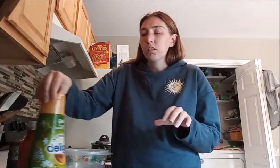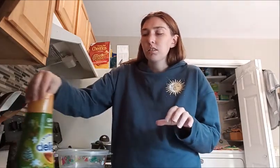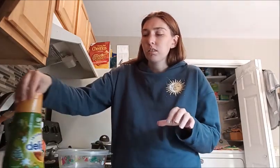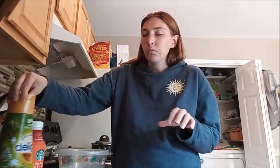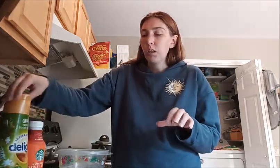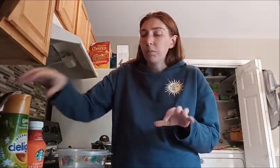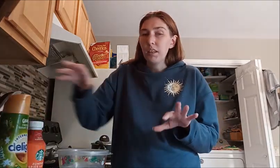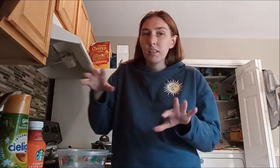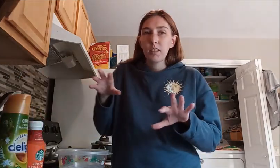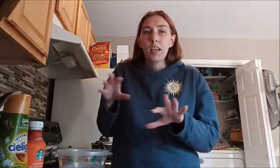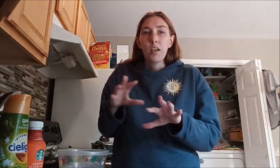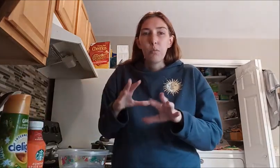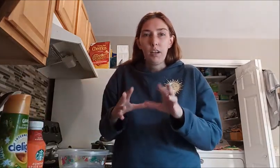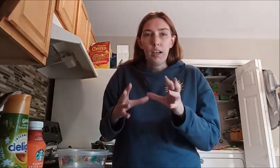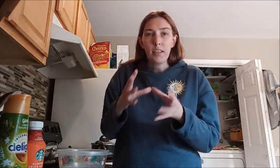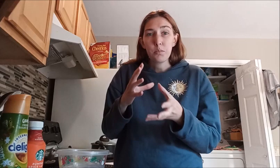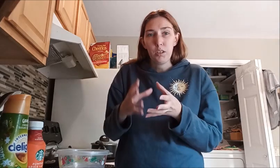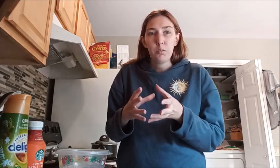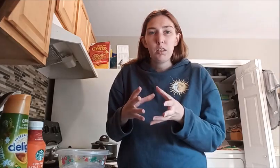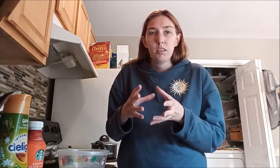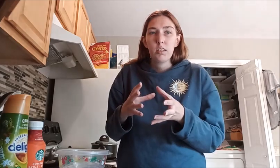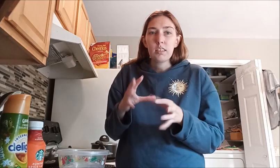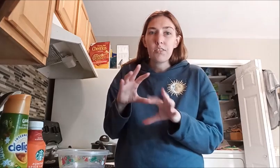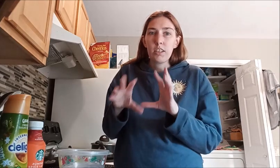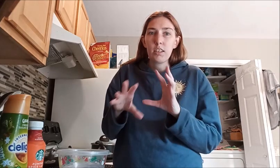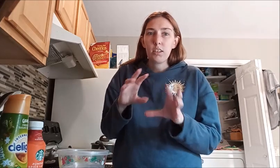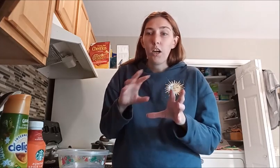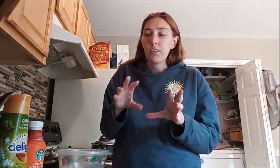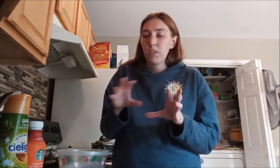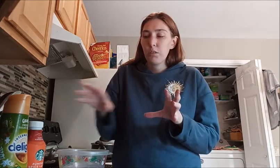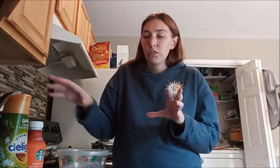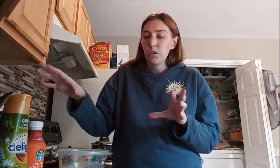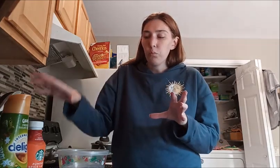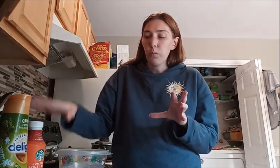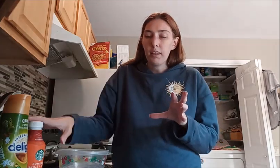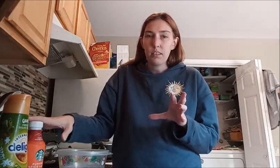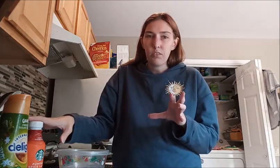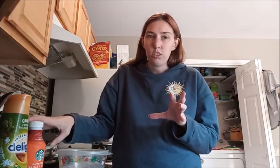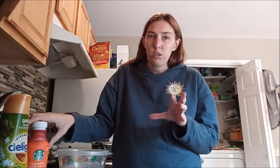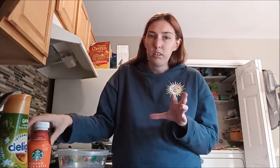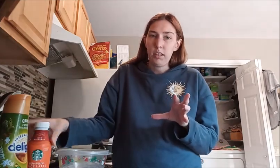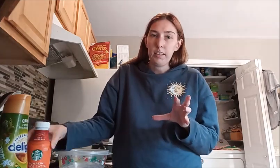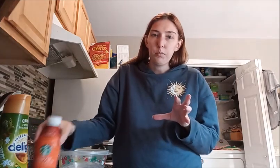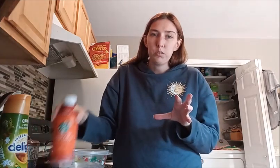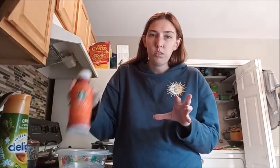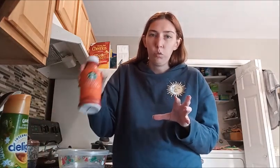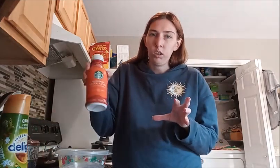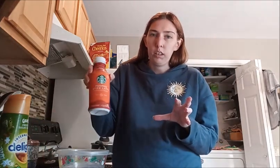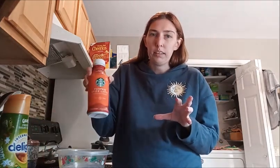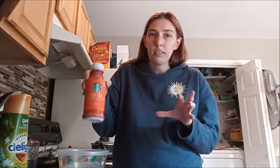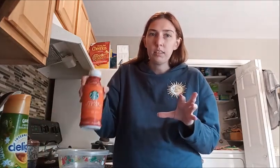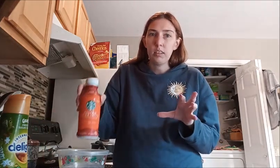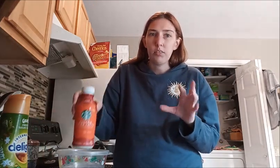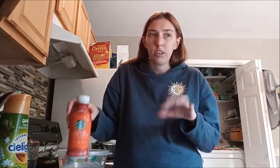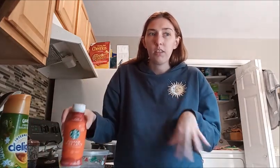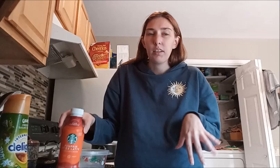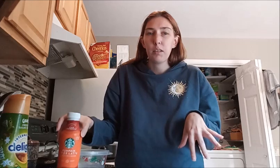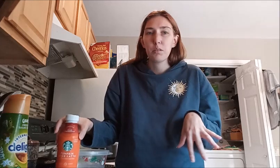this quite a bit, where I experiment different coffee creamers with different Starbucks items, or at least a different coffee item